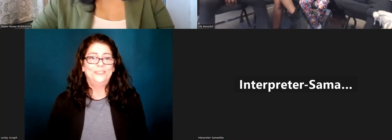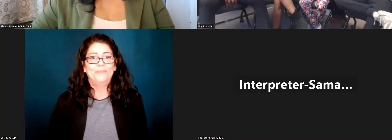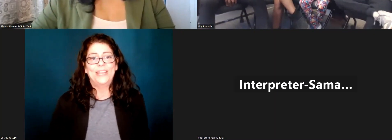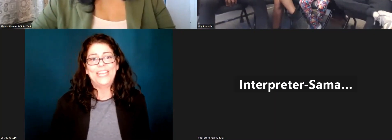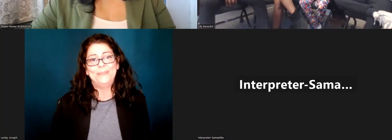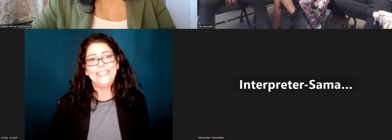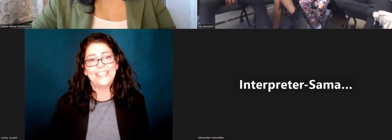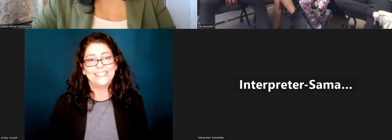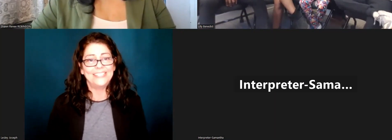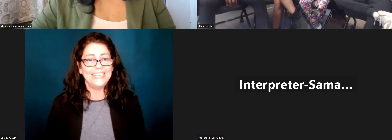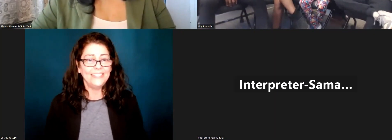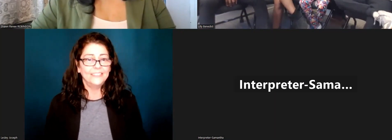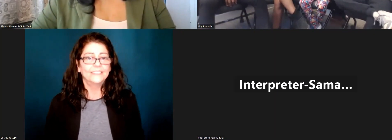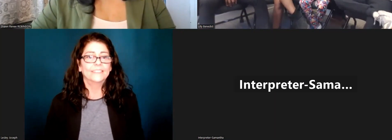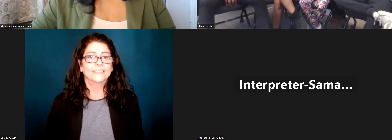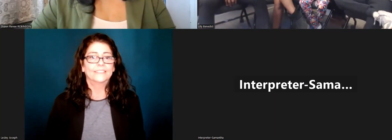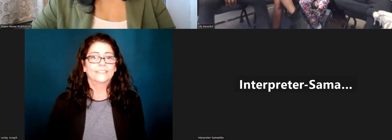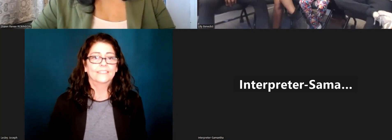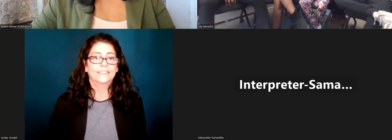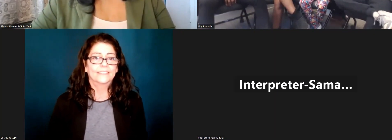Hello, my name is Destiny.